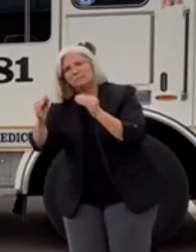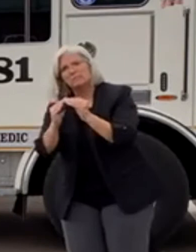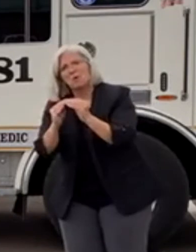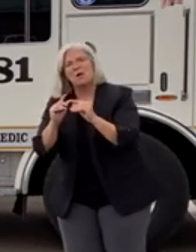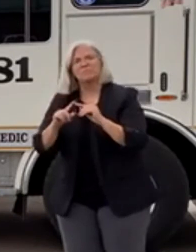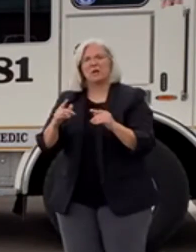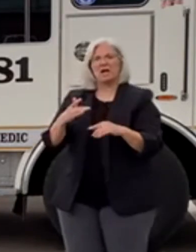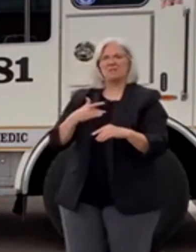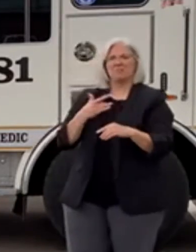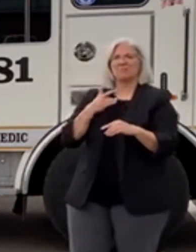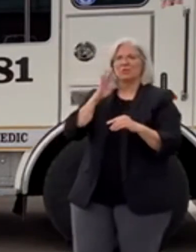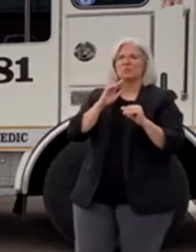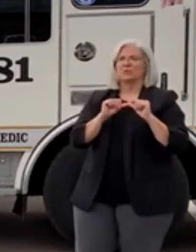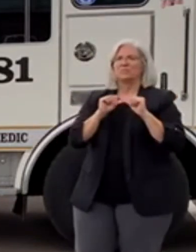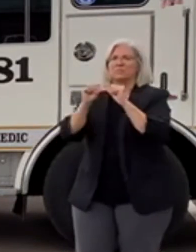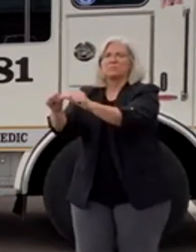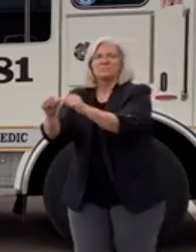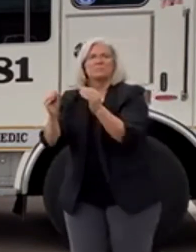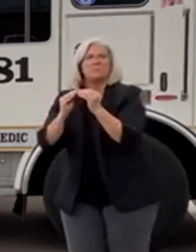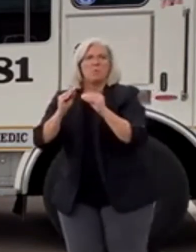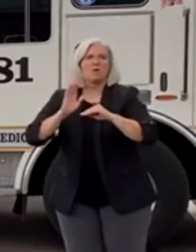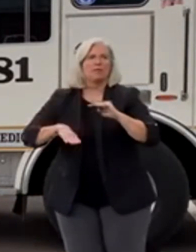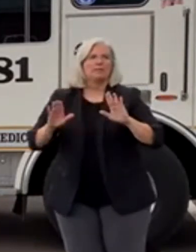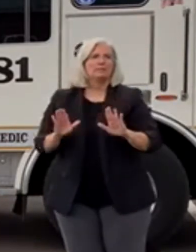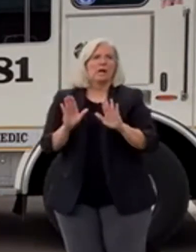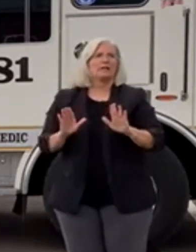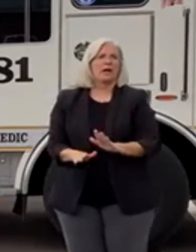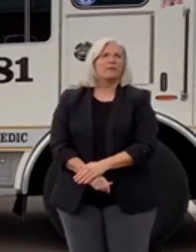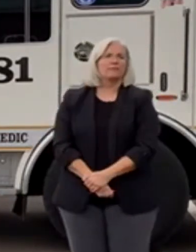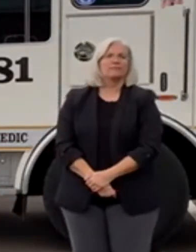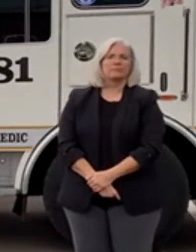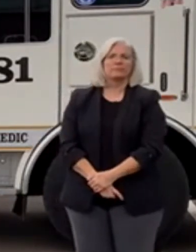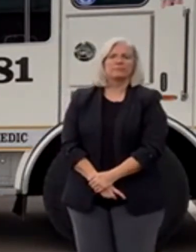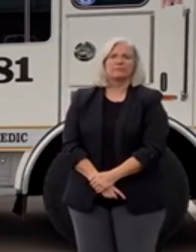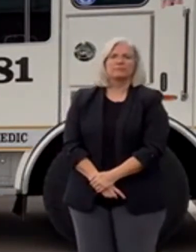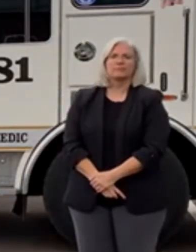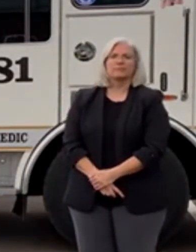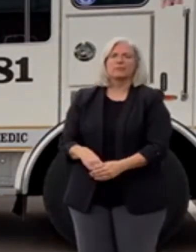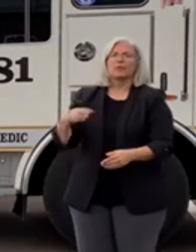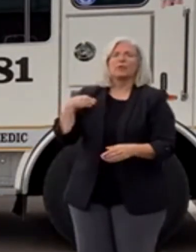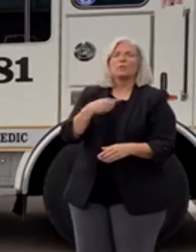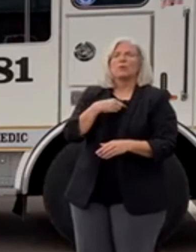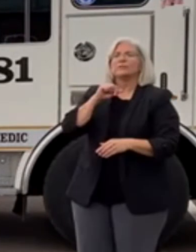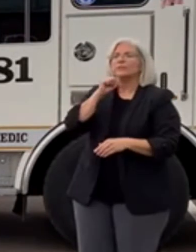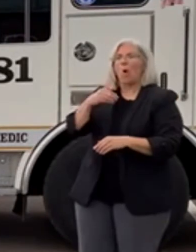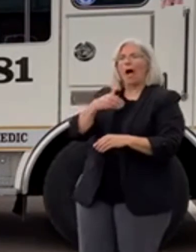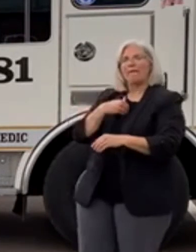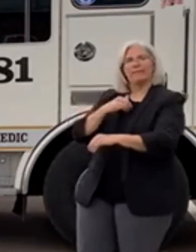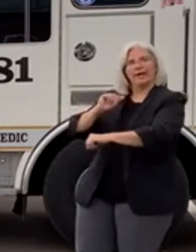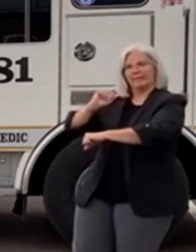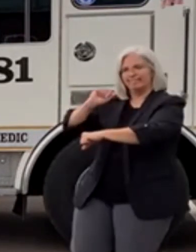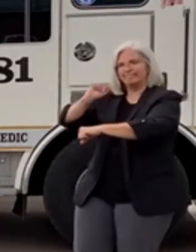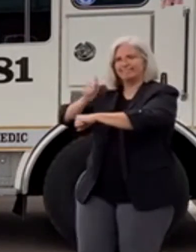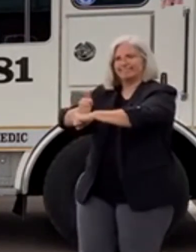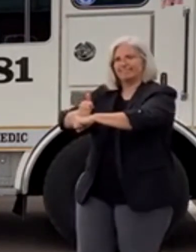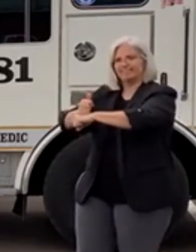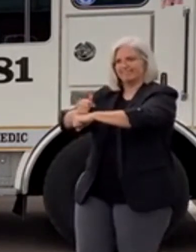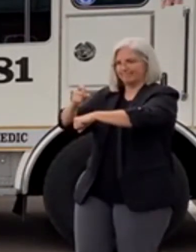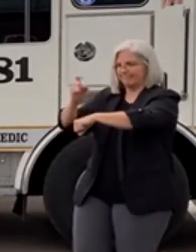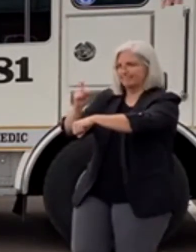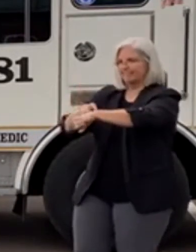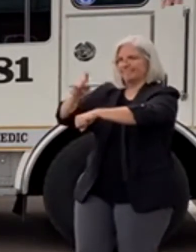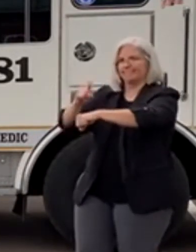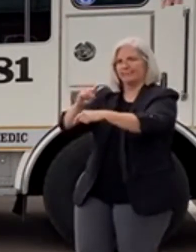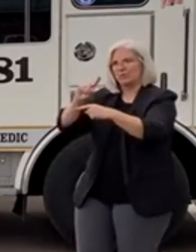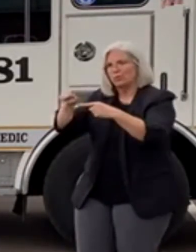on a longer as well. And so again, we don't have any strict timelines in place, but again, what I will say is that at a minimum,